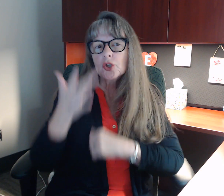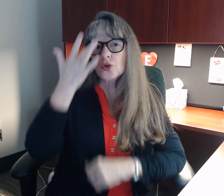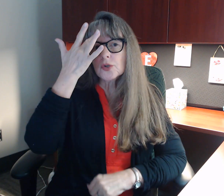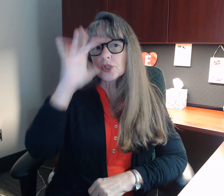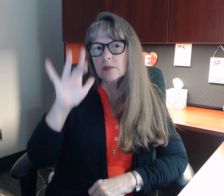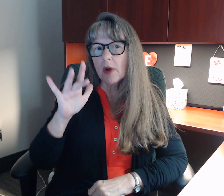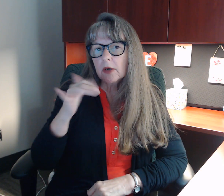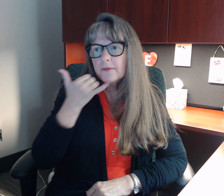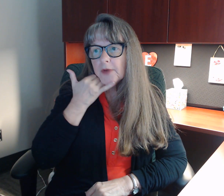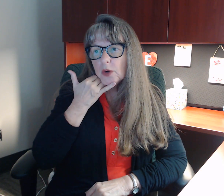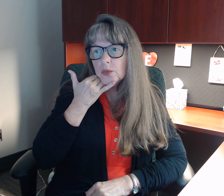the smartphones